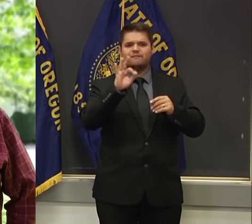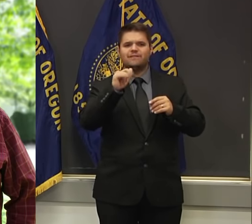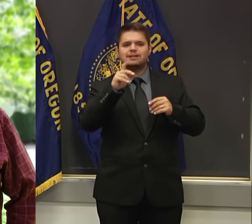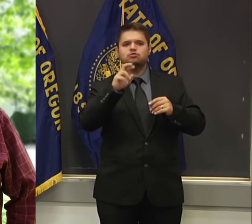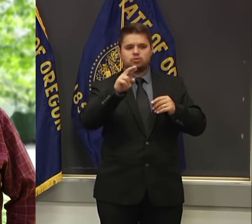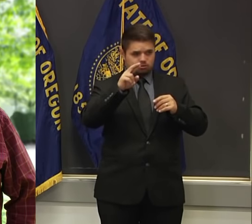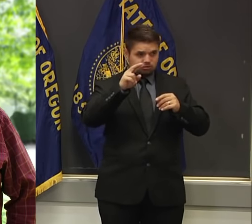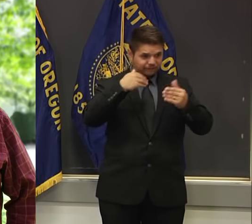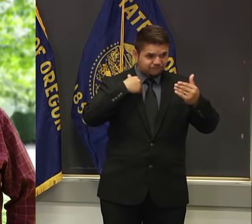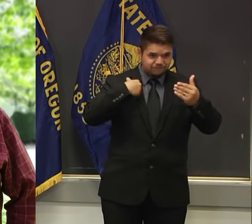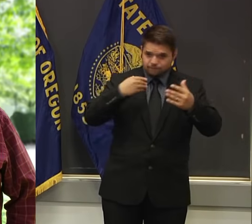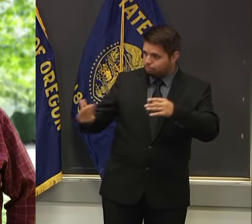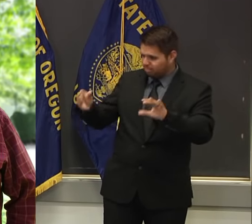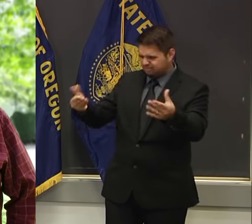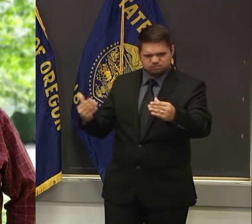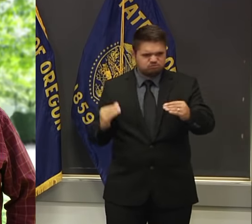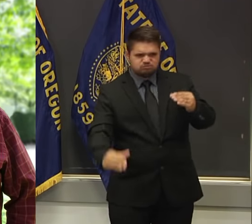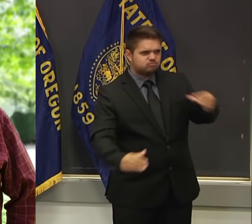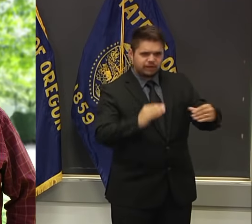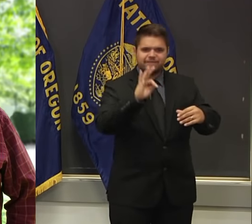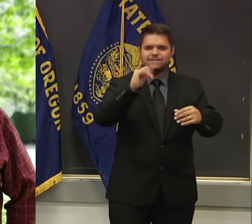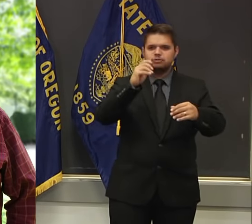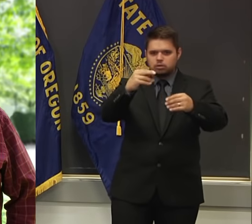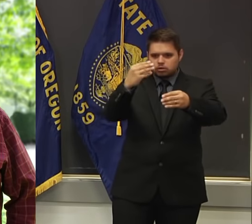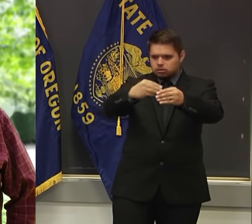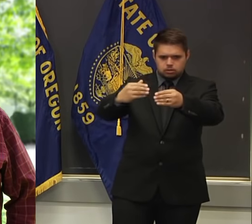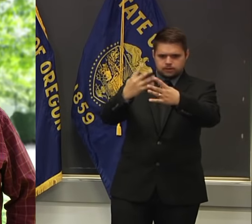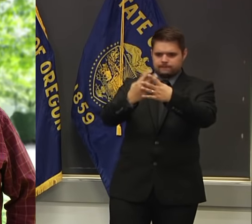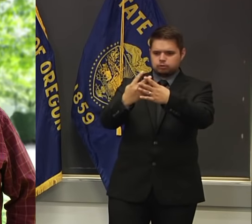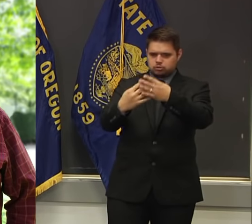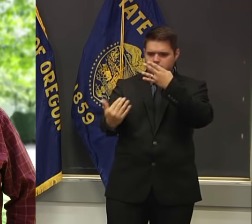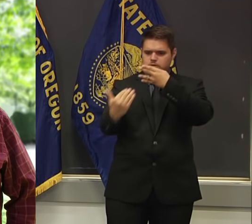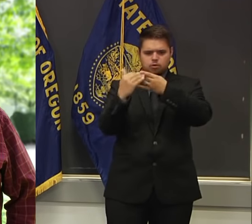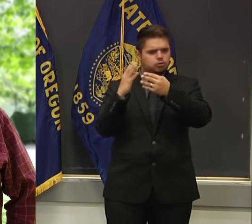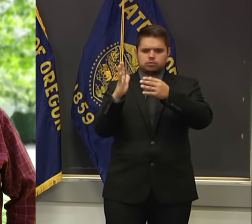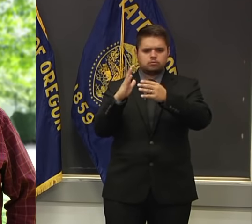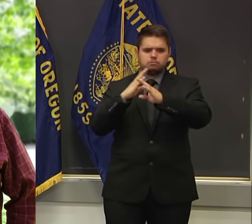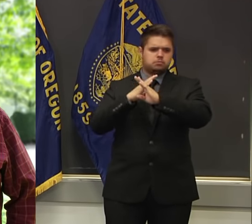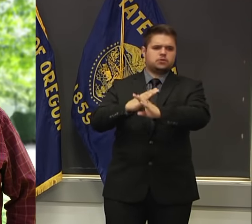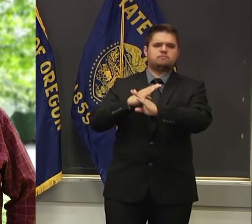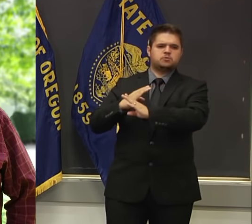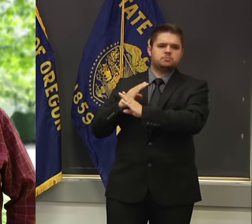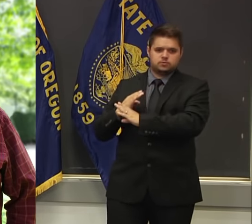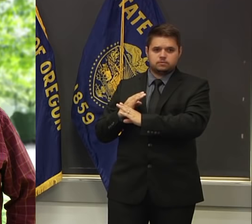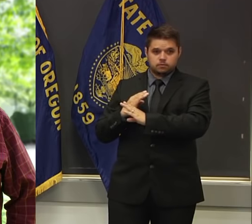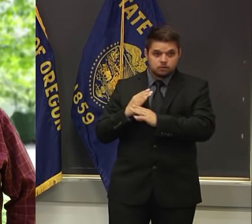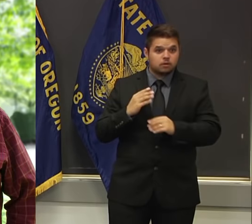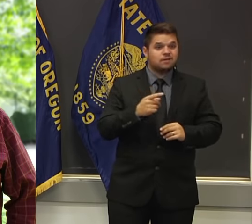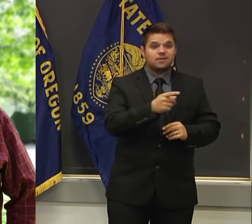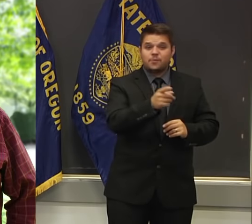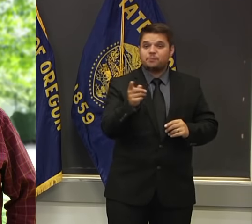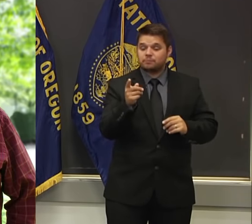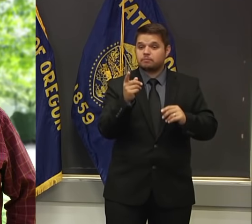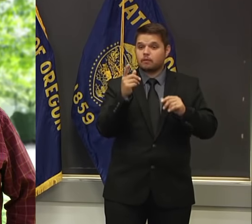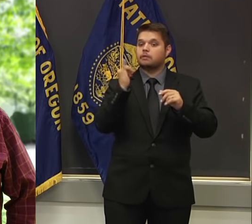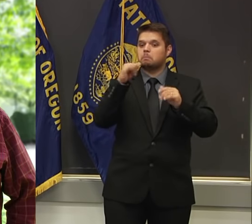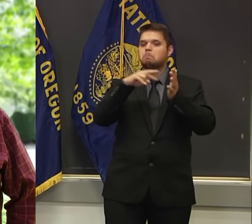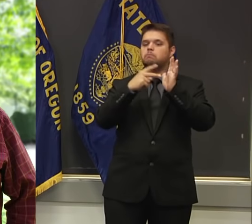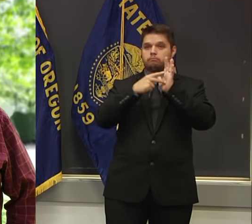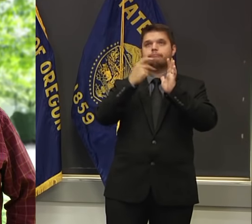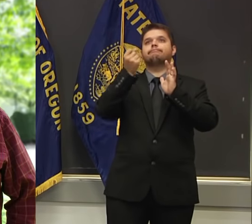future, then you may well have been able to keep the inside relative smoke-free, even though you've been in